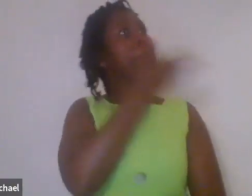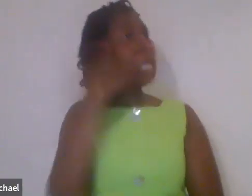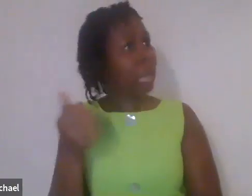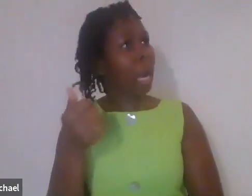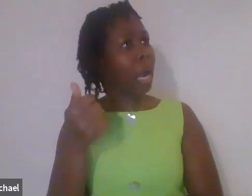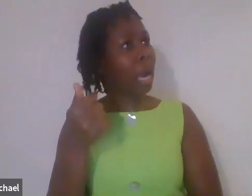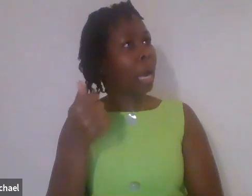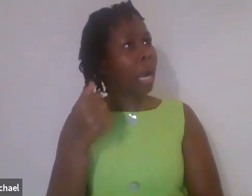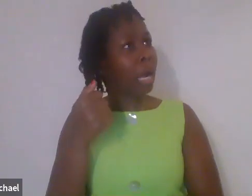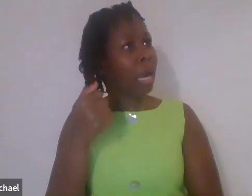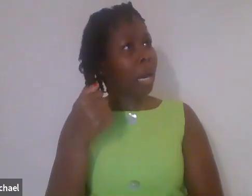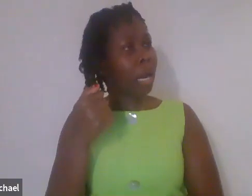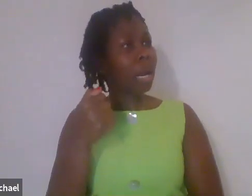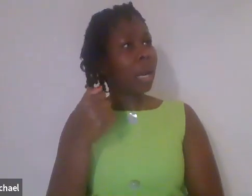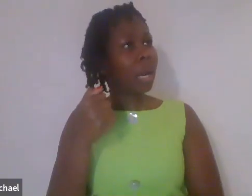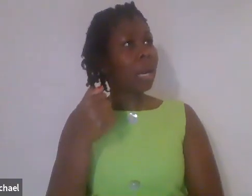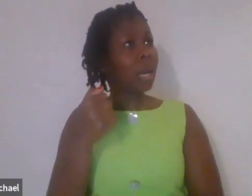because I realize, oh, I'm better.